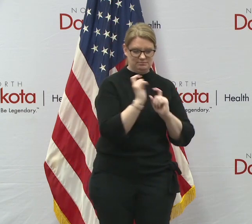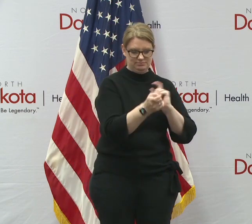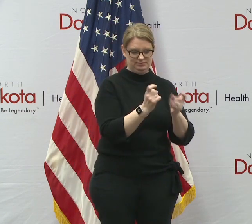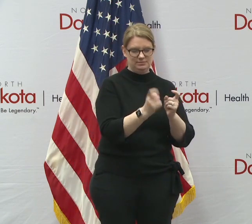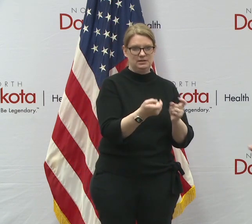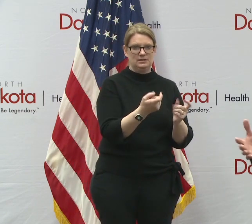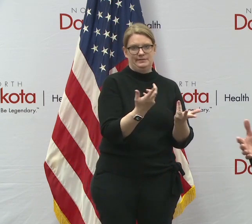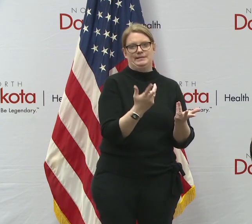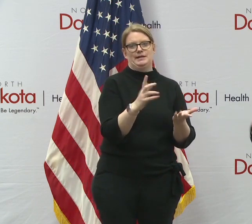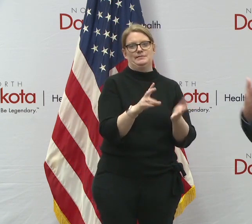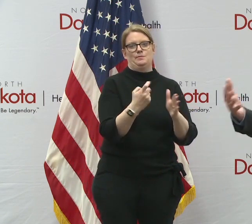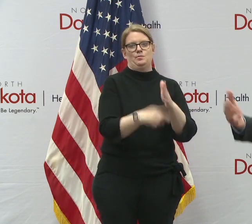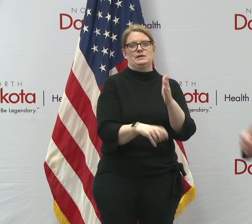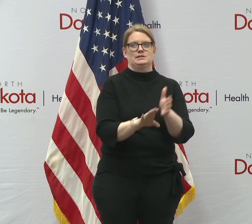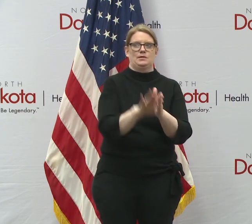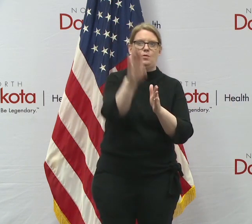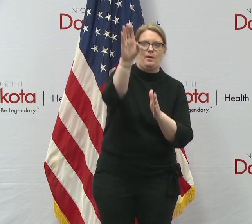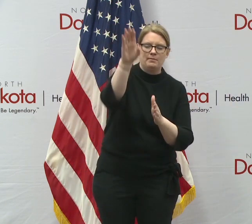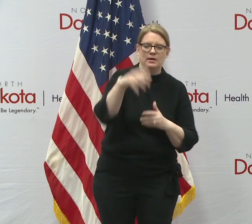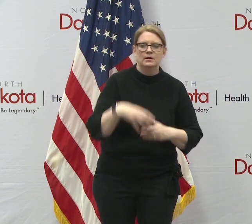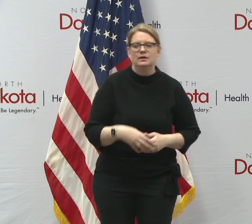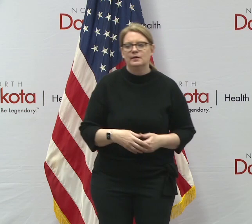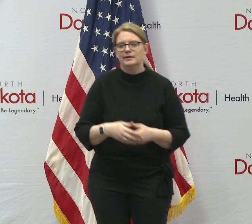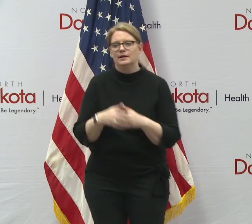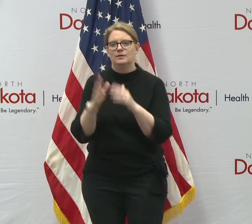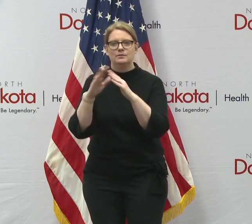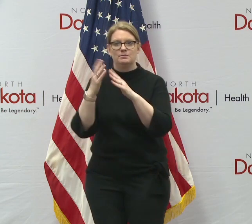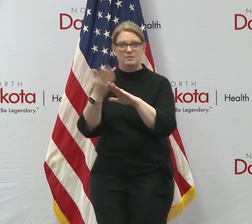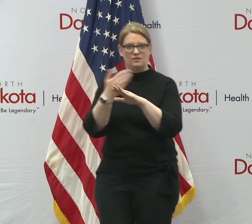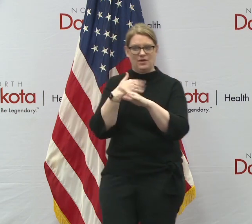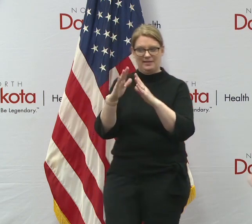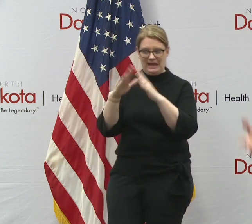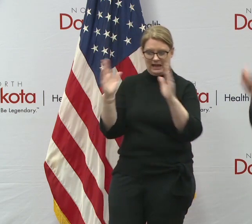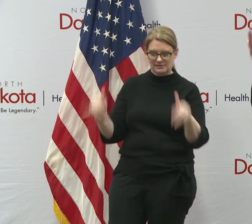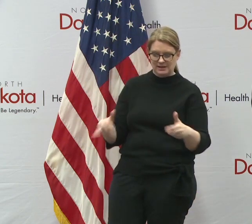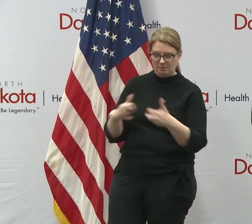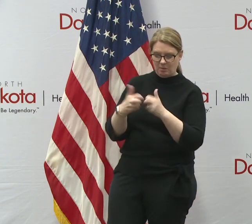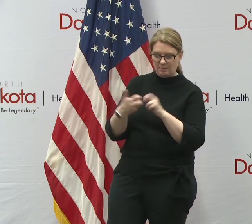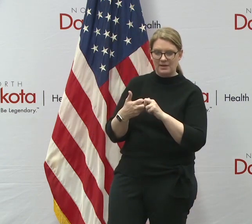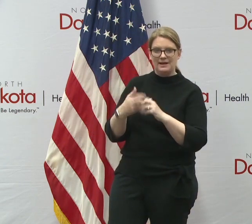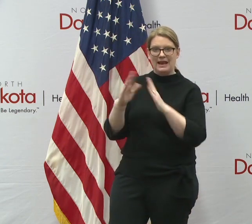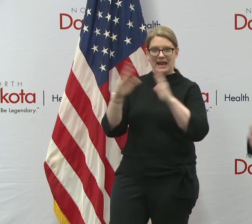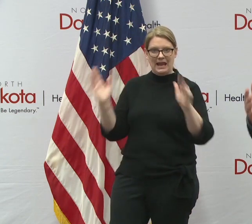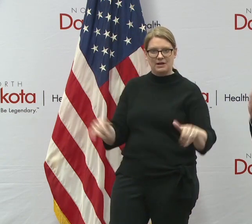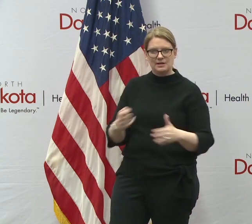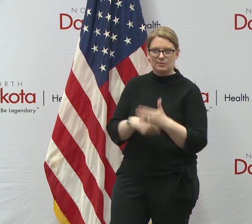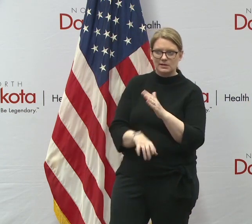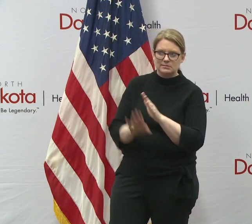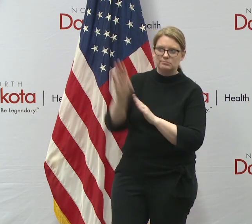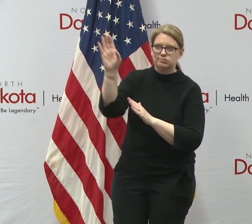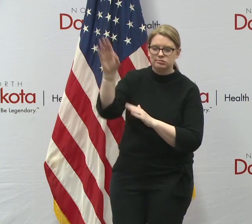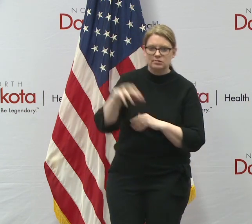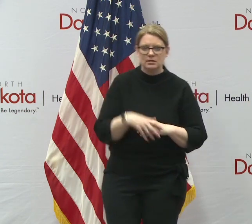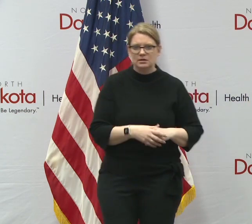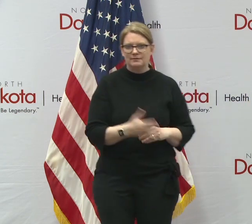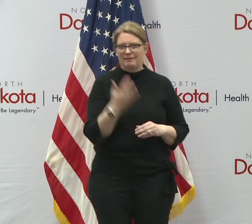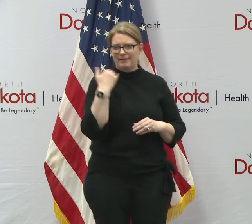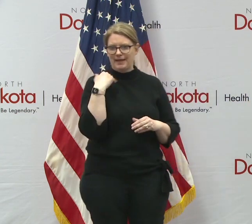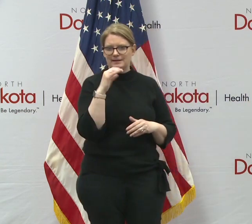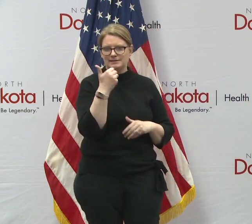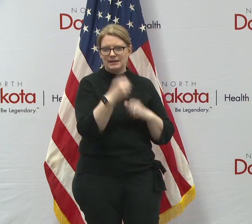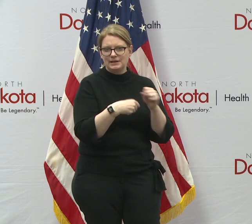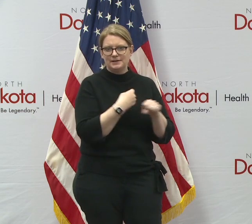it goes up. I mean, we throw a lot of money at housing before the housing crisis, and housing prices inflate. We throw a lot of money for the last decades at